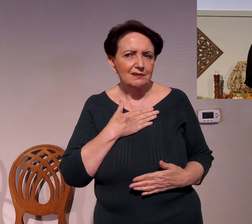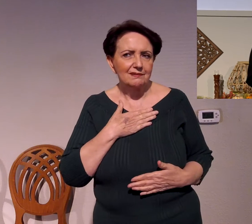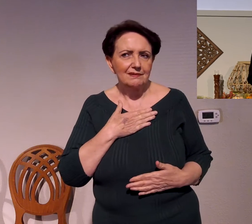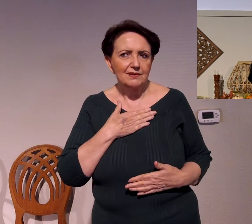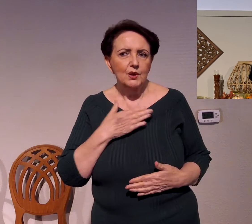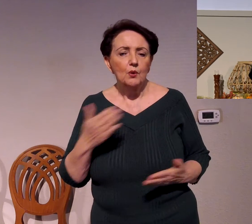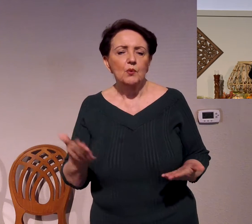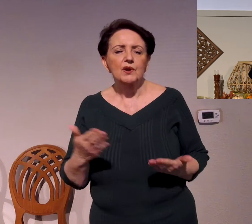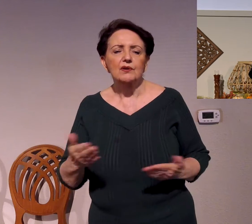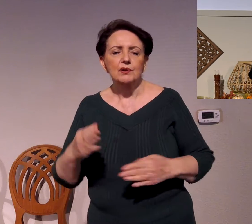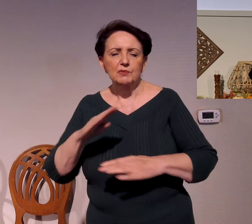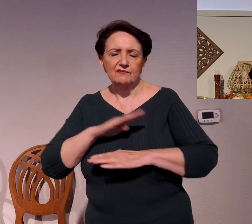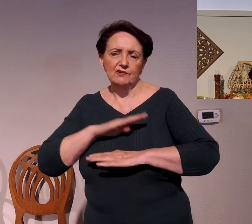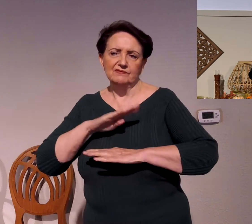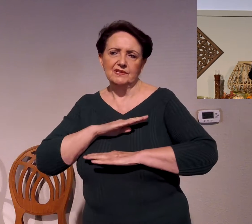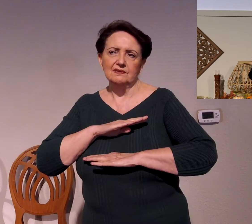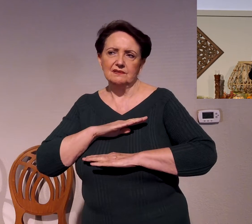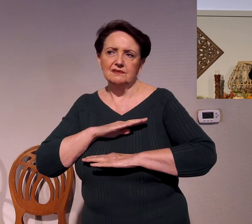We are here to be fulfilled.